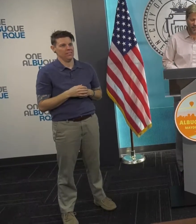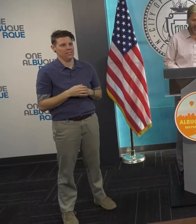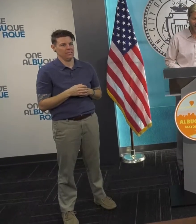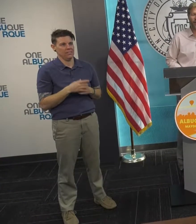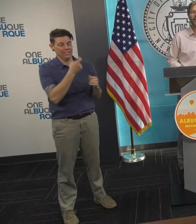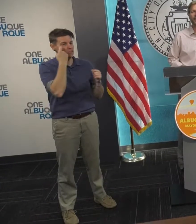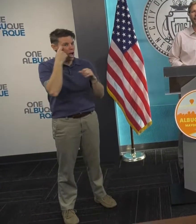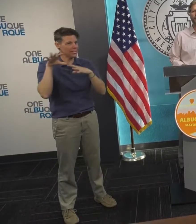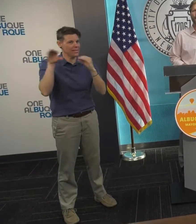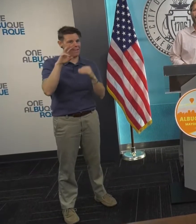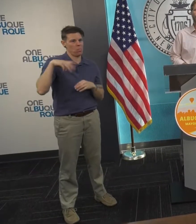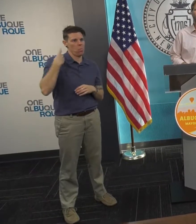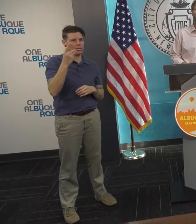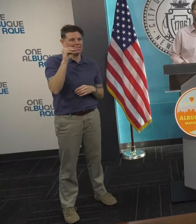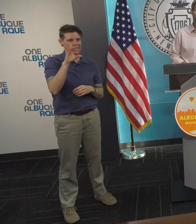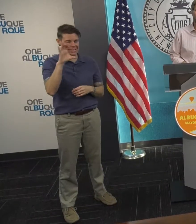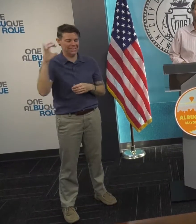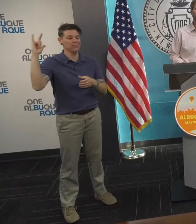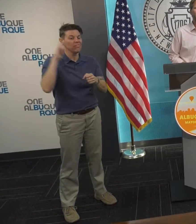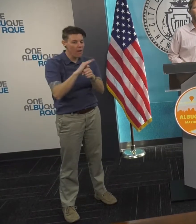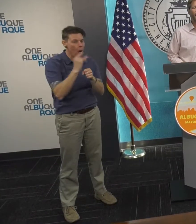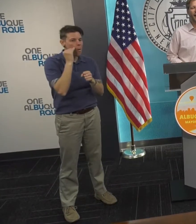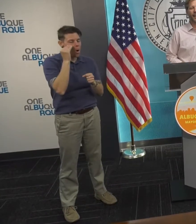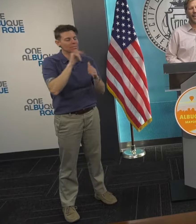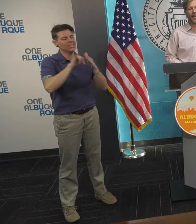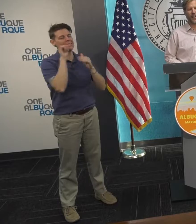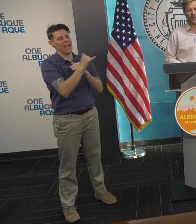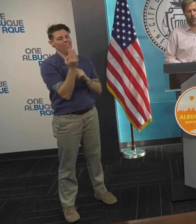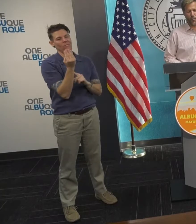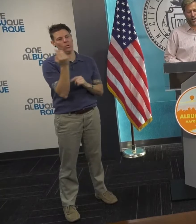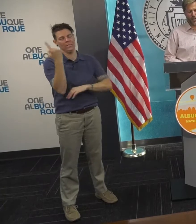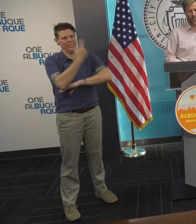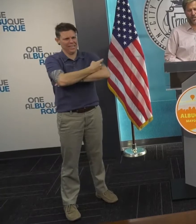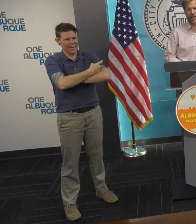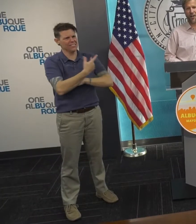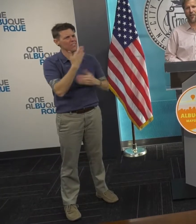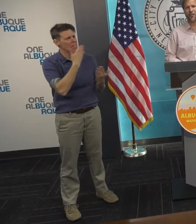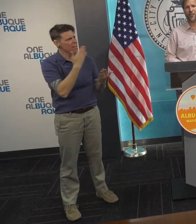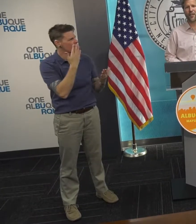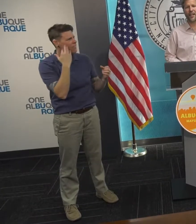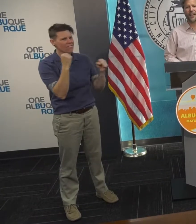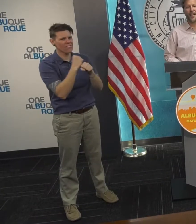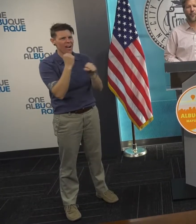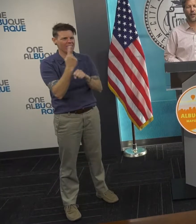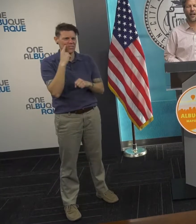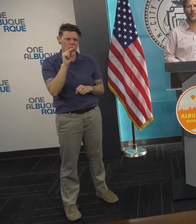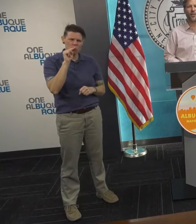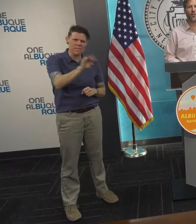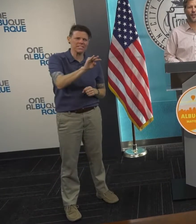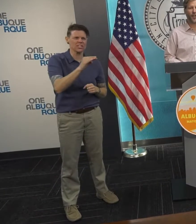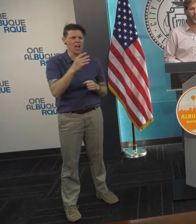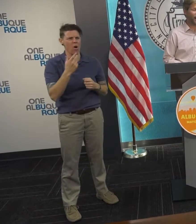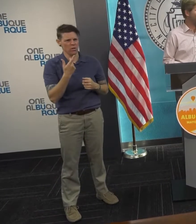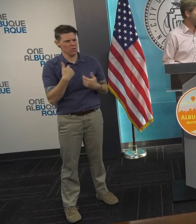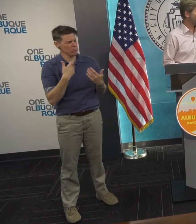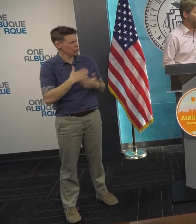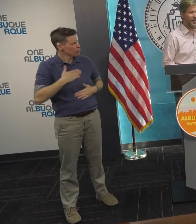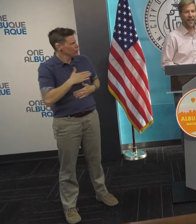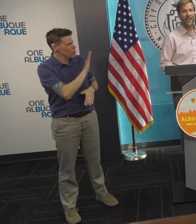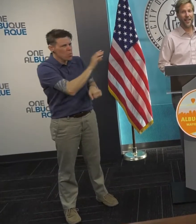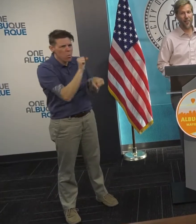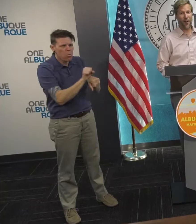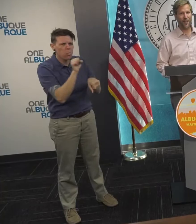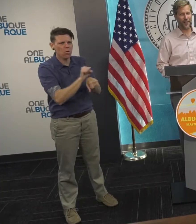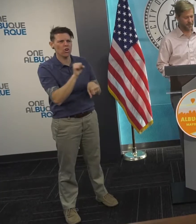for the stimulus funding. Thank you for fighting for our state. And we really appreciate all you're doing. And we're glad to be joined here by